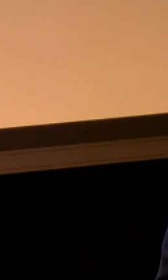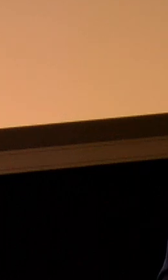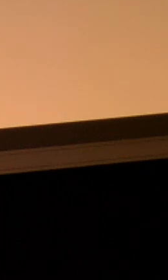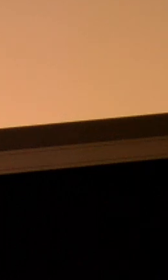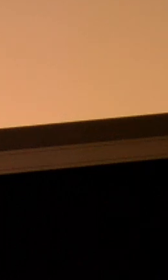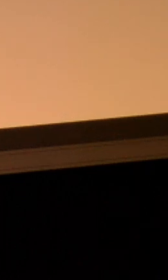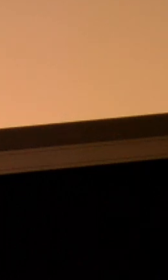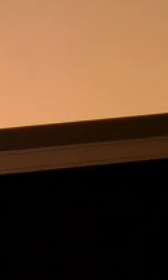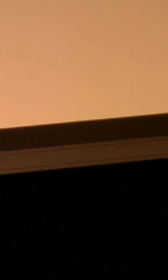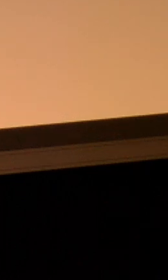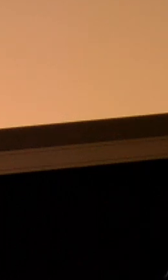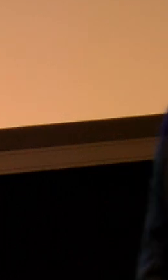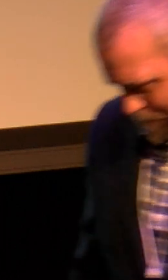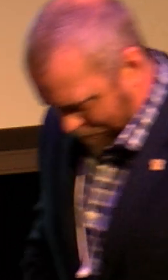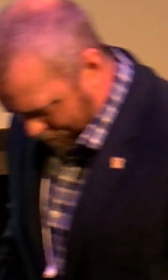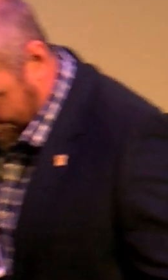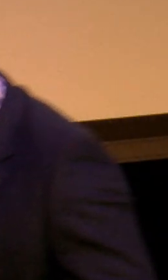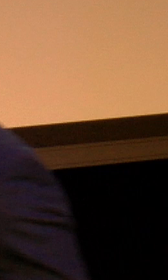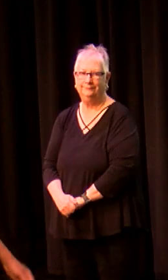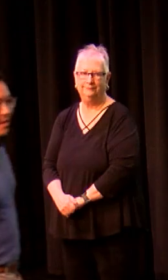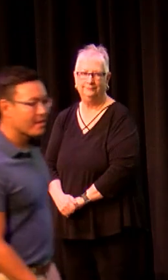investment. Thank you.